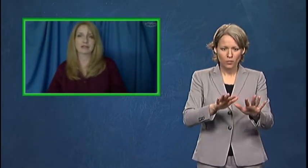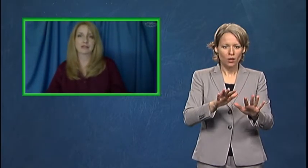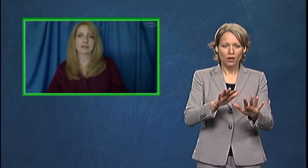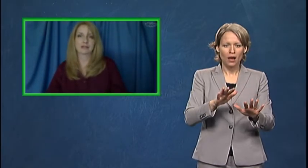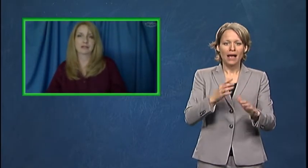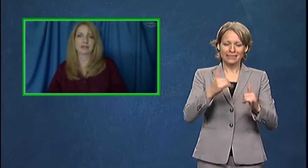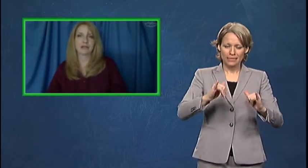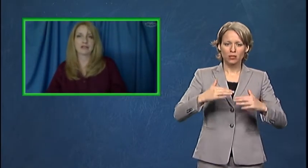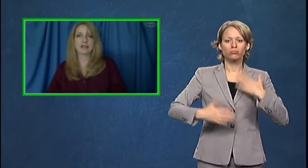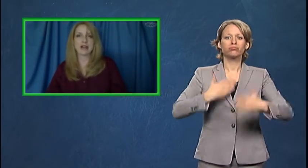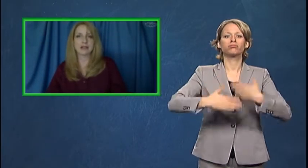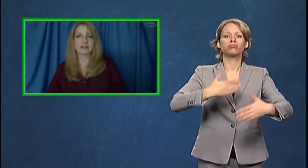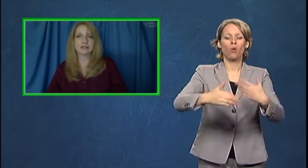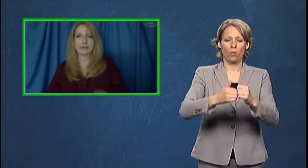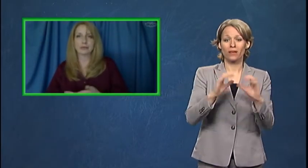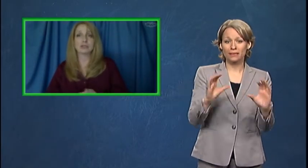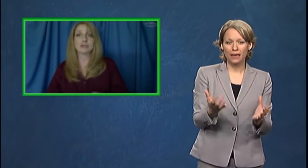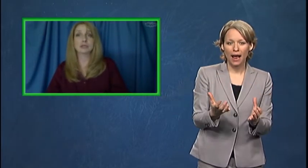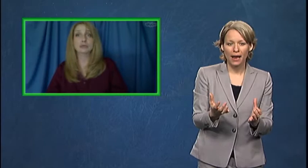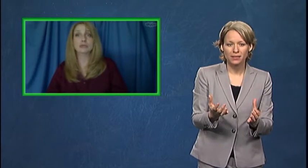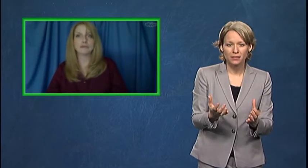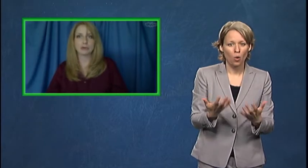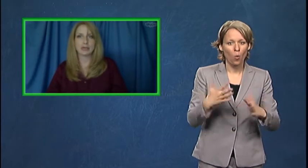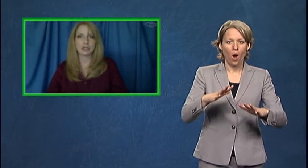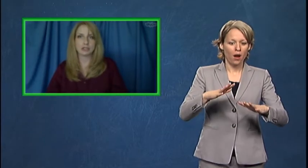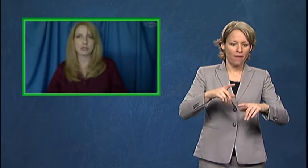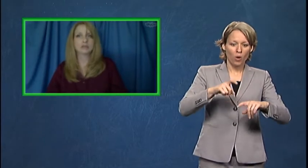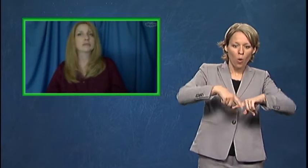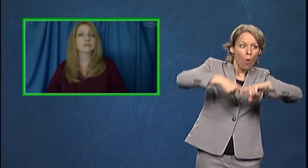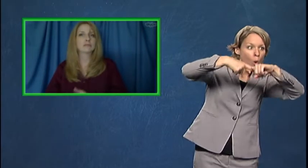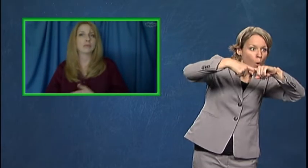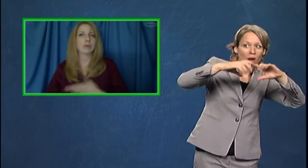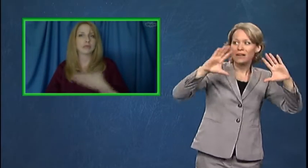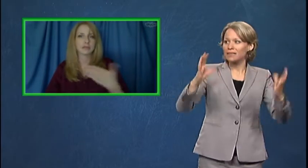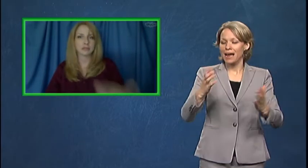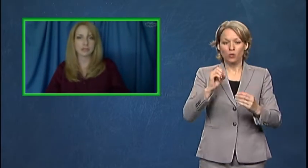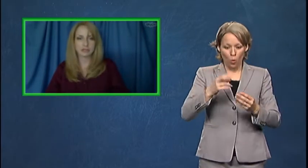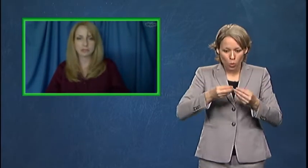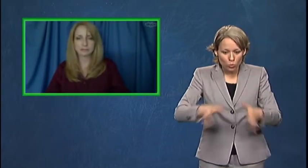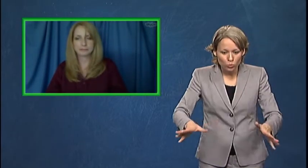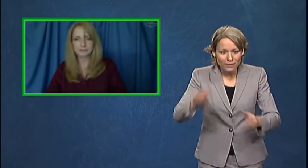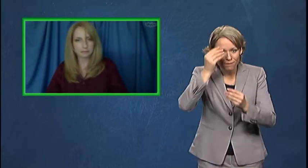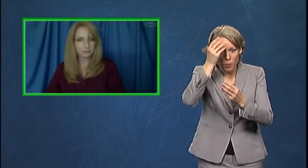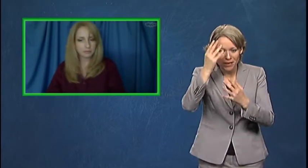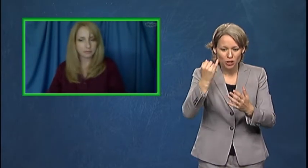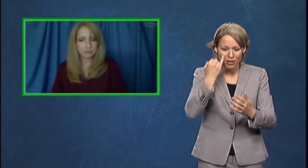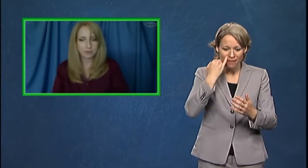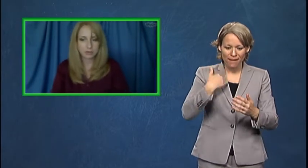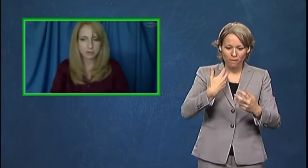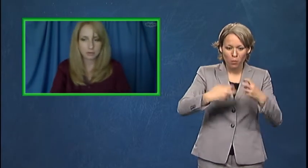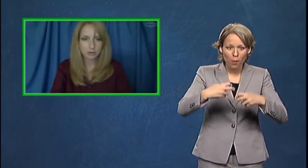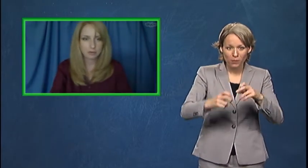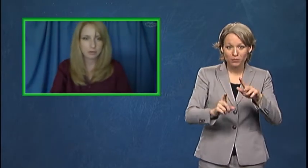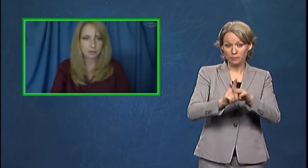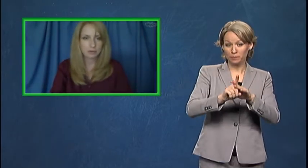content of the class. We don't want them to lose information when there's a glitch.